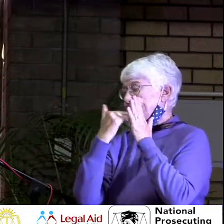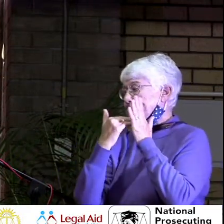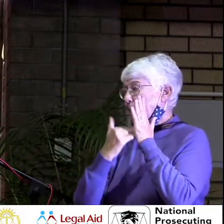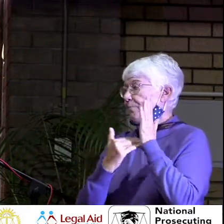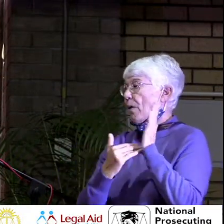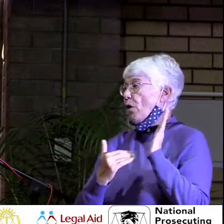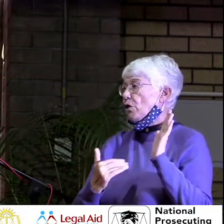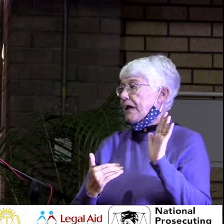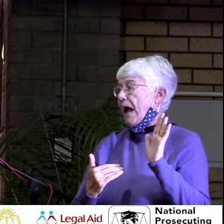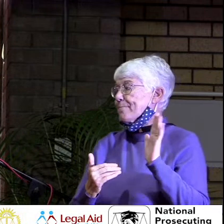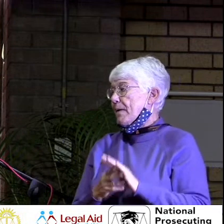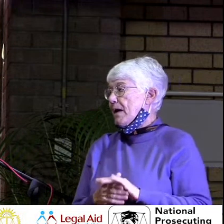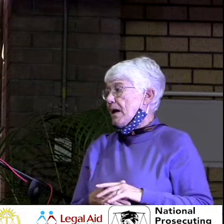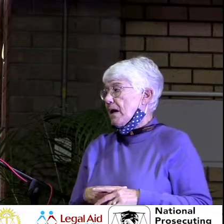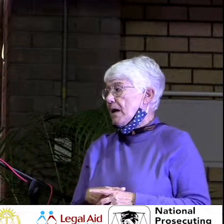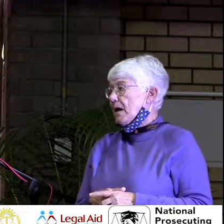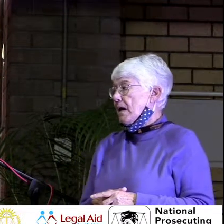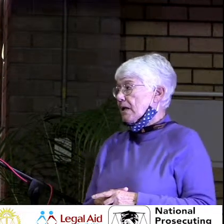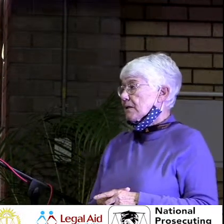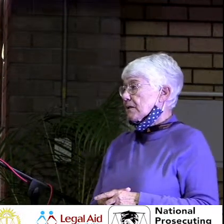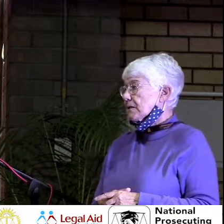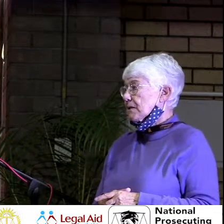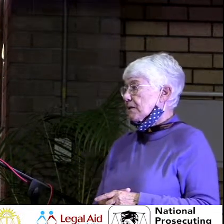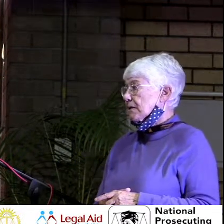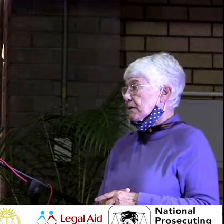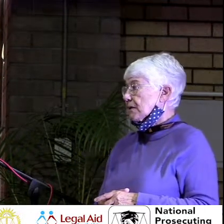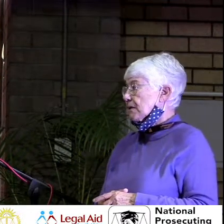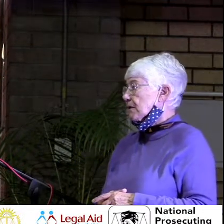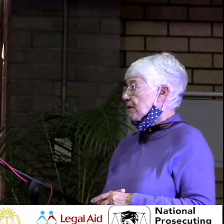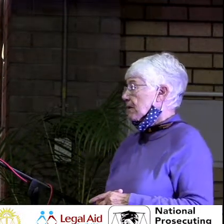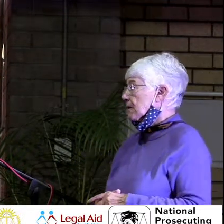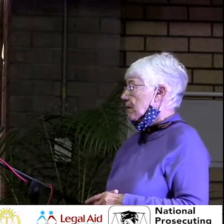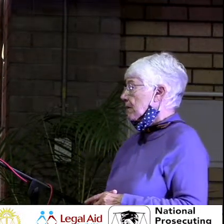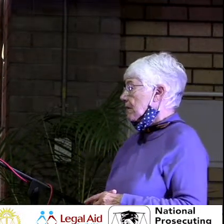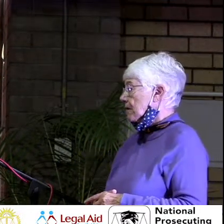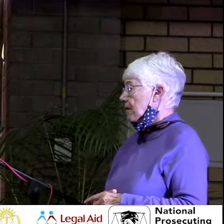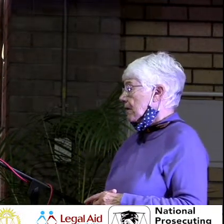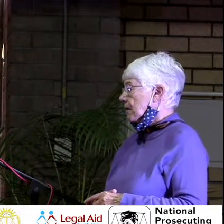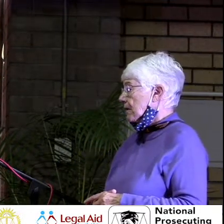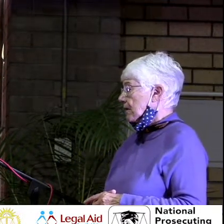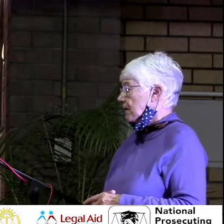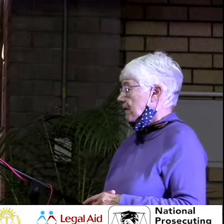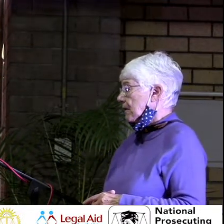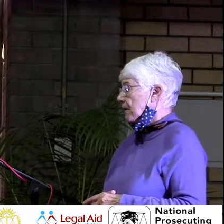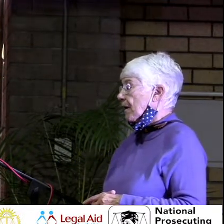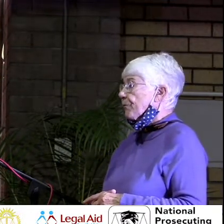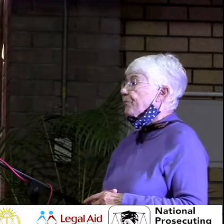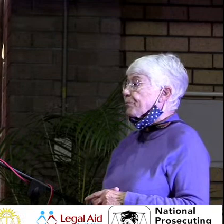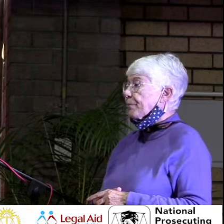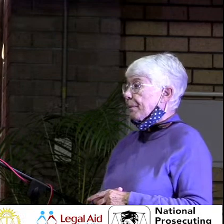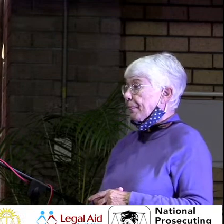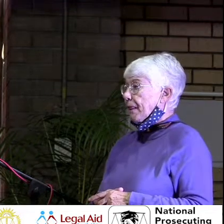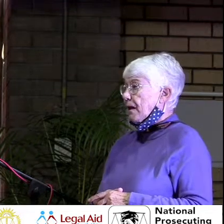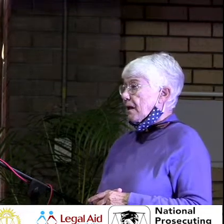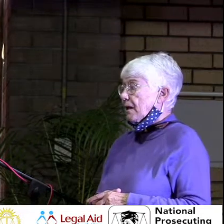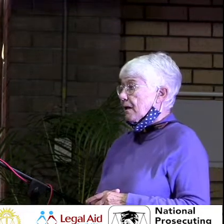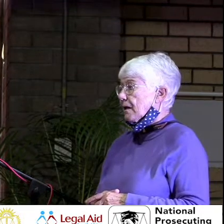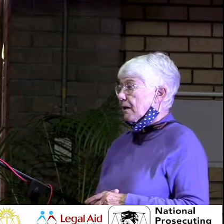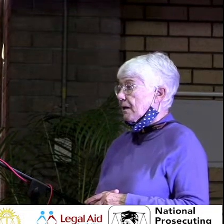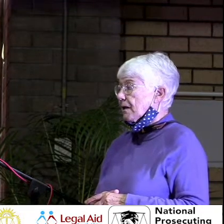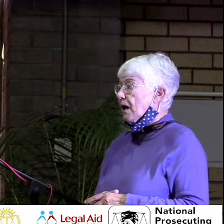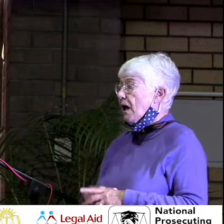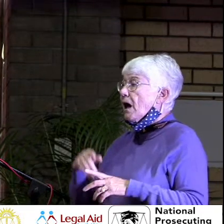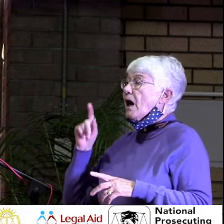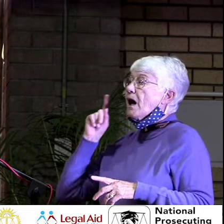render awareness programs on gender-based violence to all the offenders. And those that have been convicted